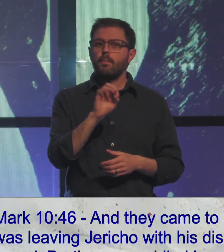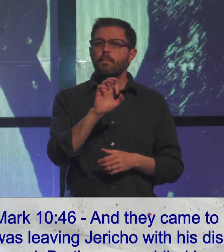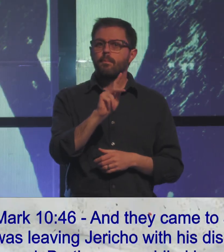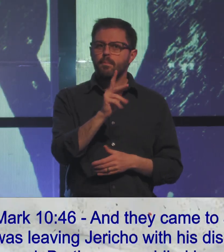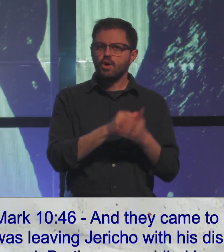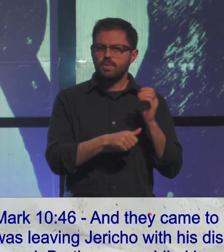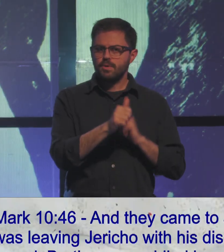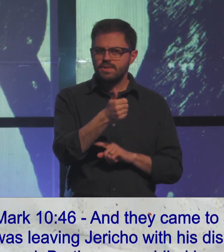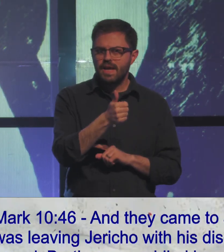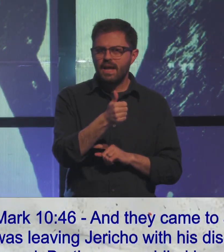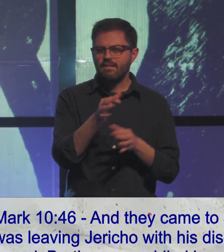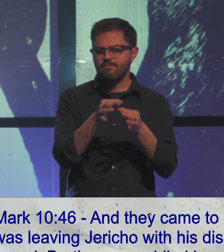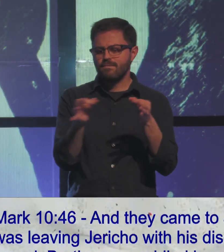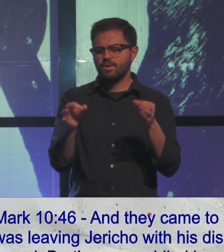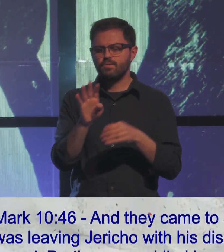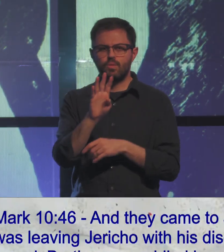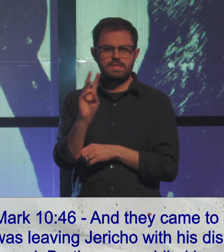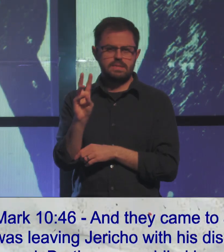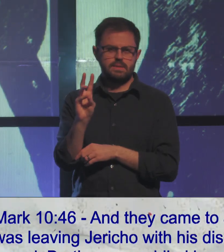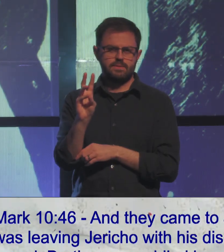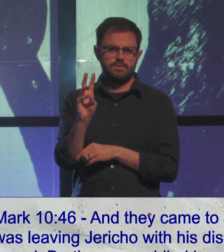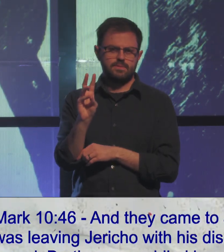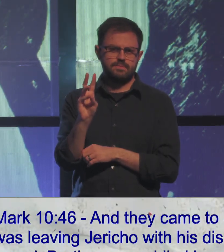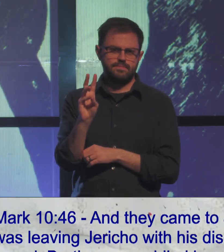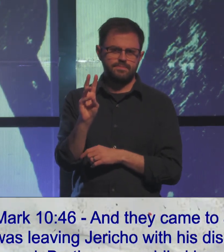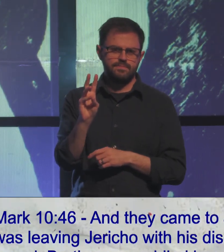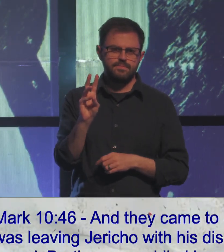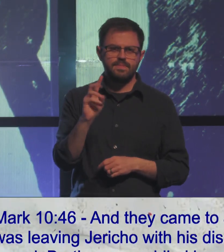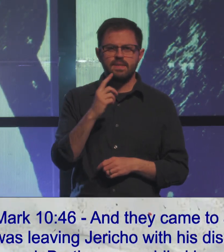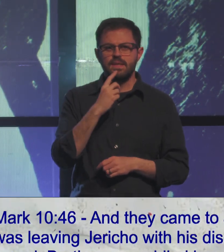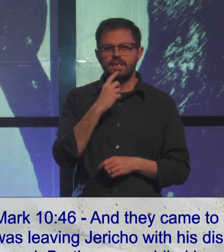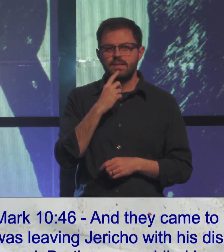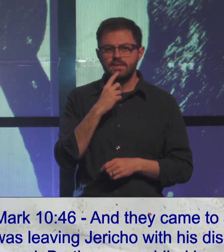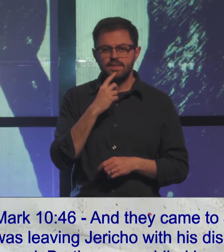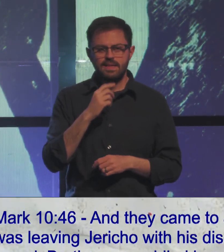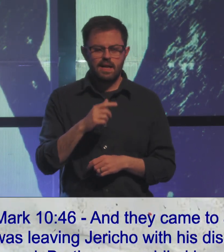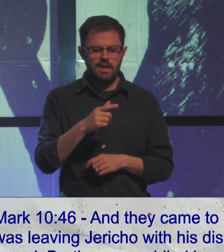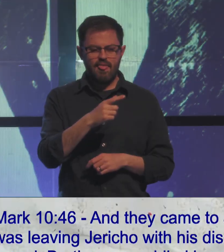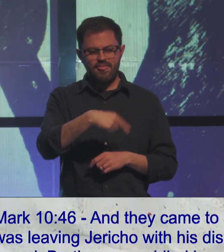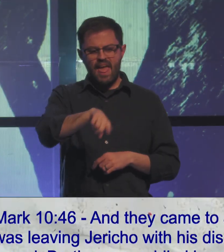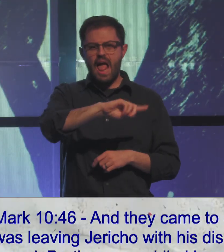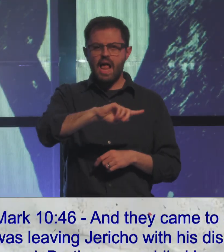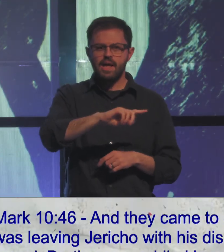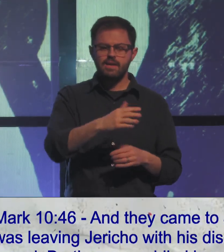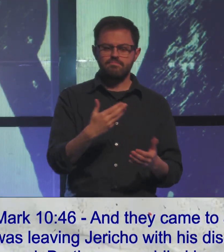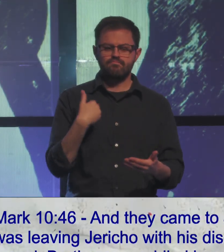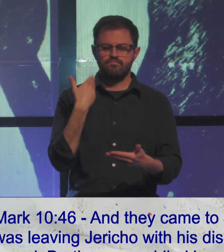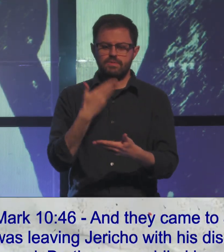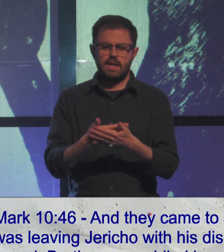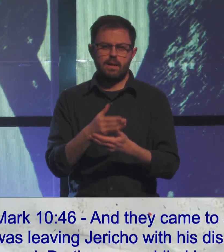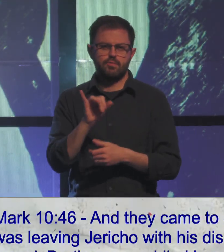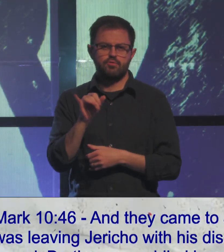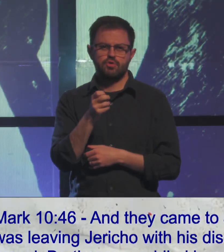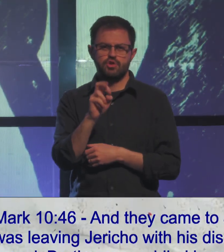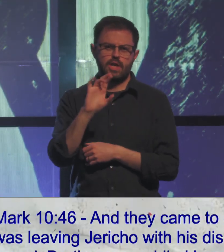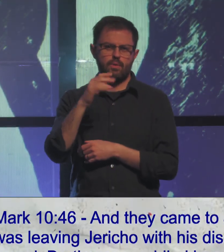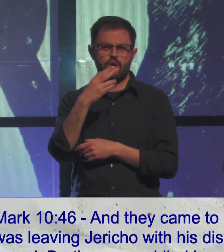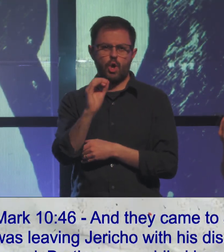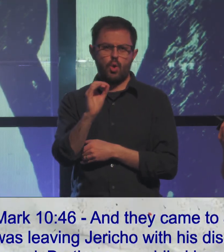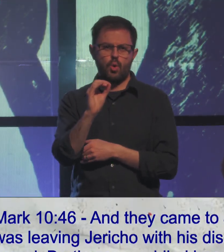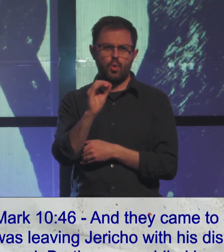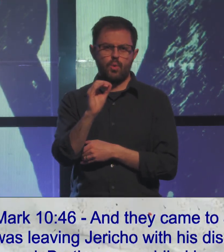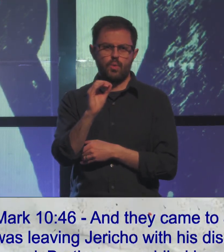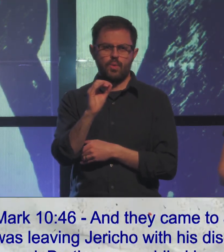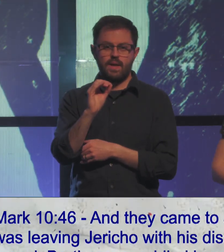start looking at verse 46. It says, "And they came to Jericho. And as